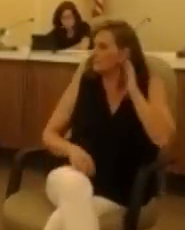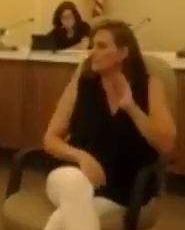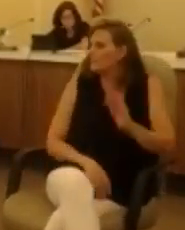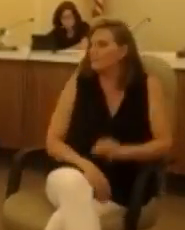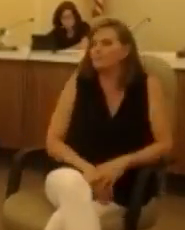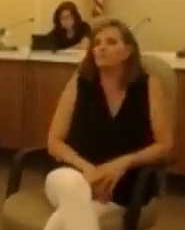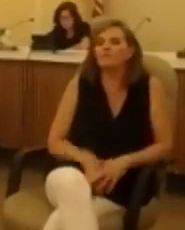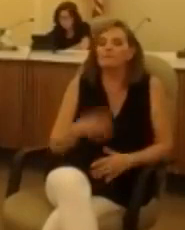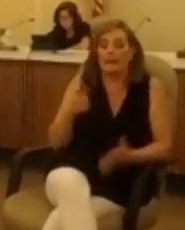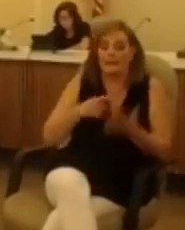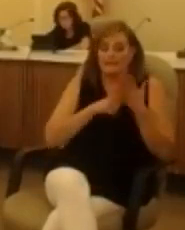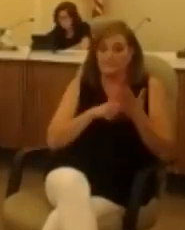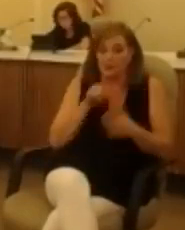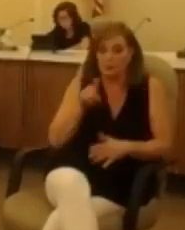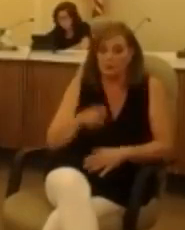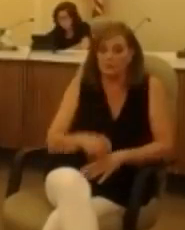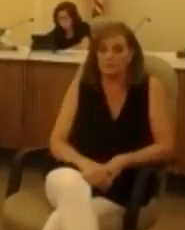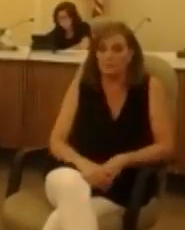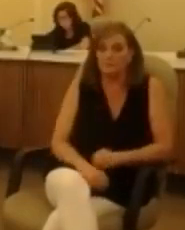Any discussion?